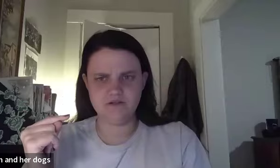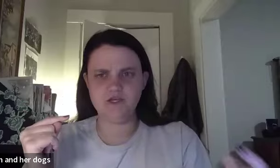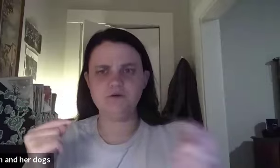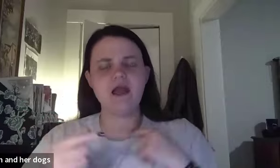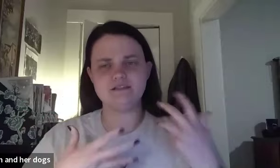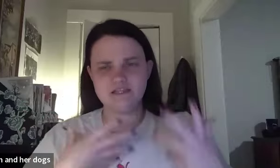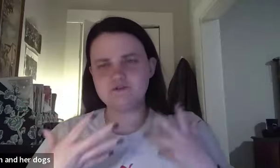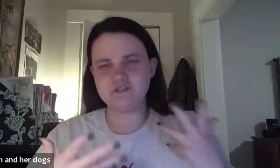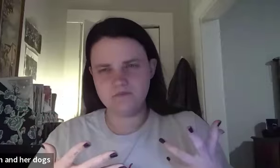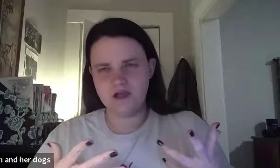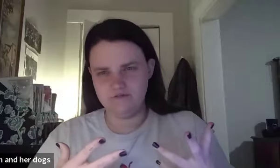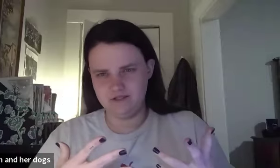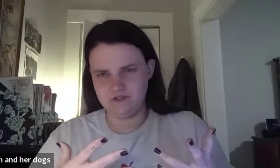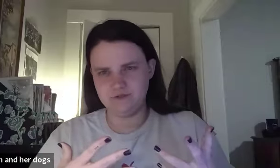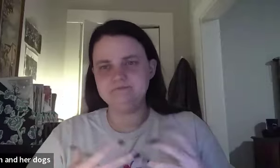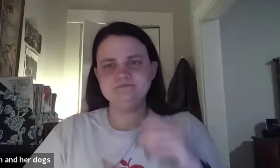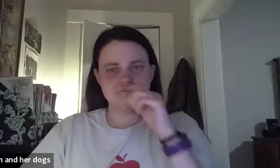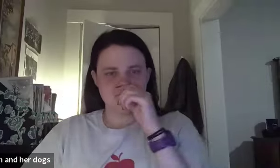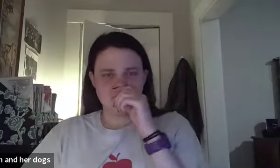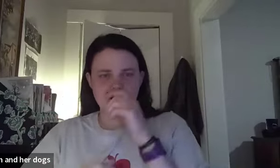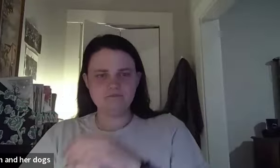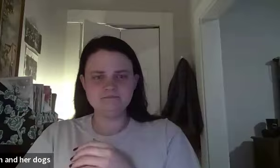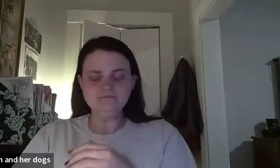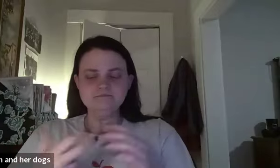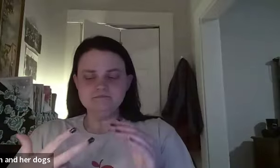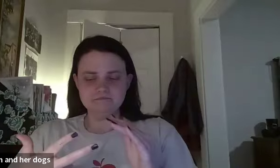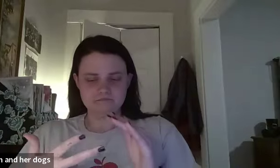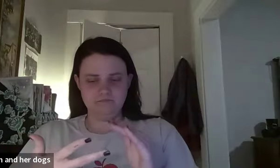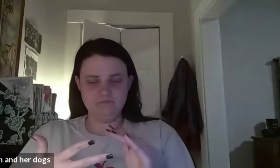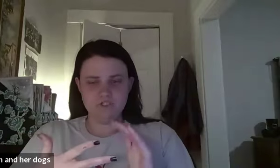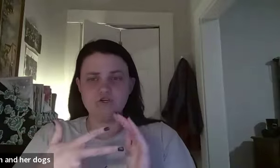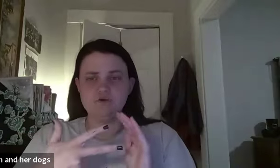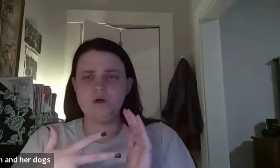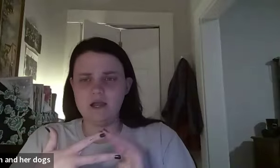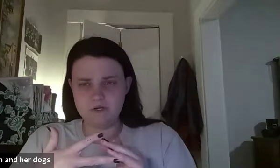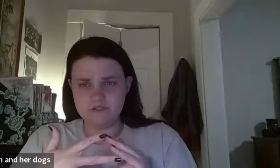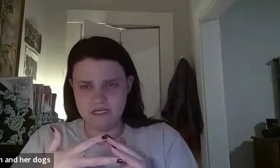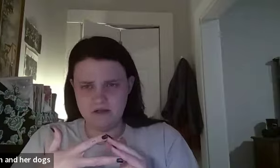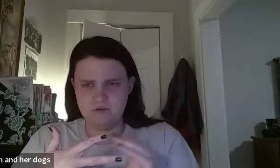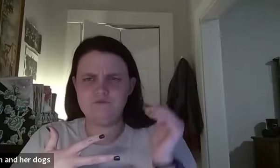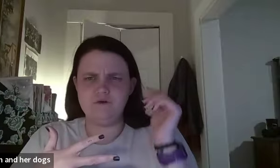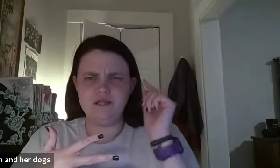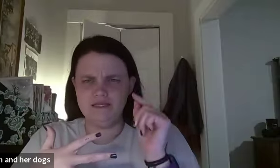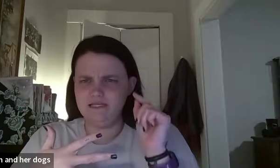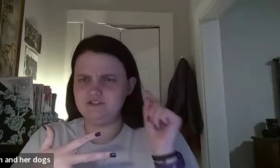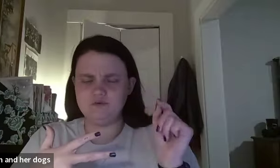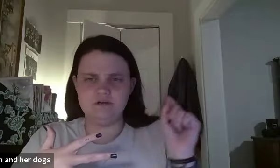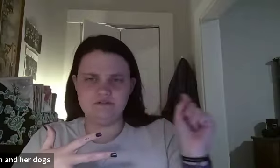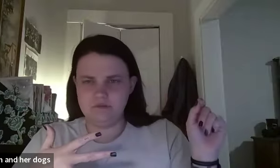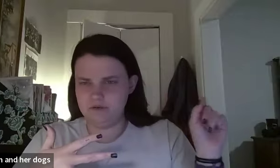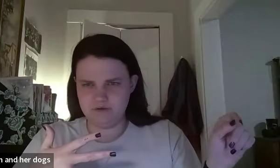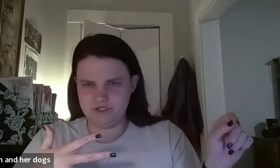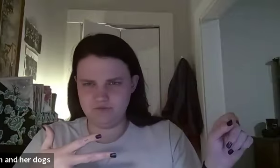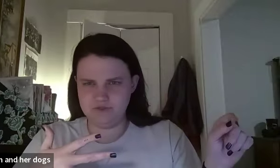like you are asking for some kind of answer. Okay? So eyebrows down for any sort of WH question